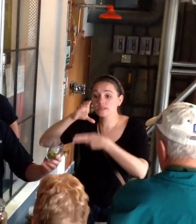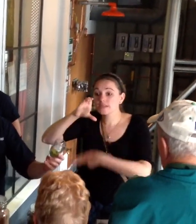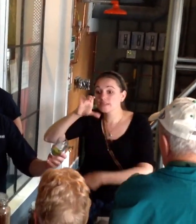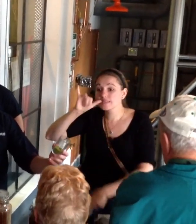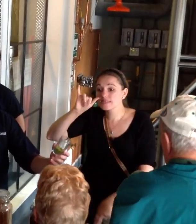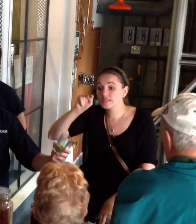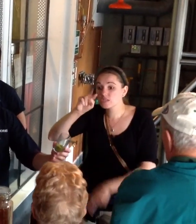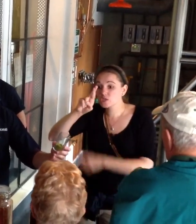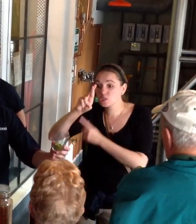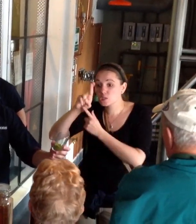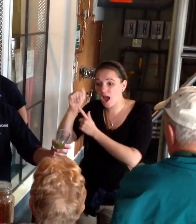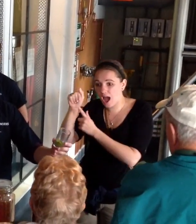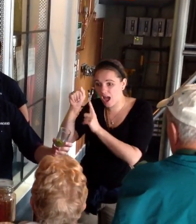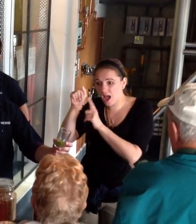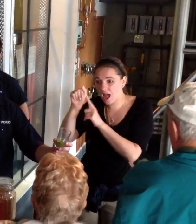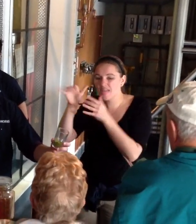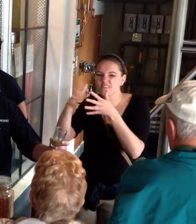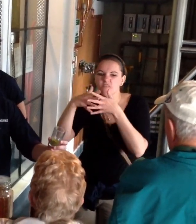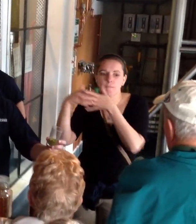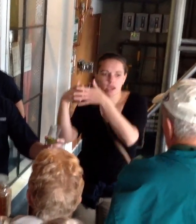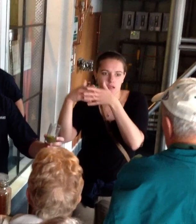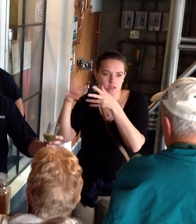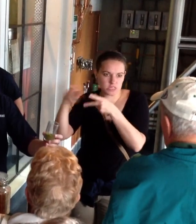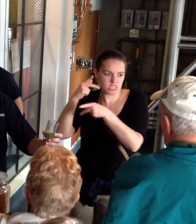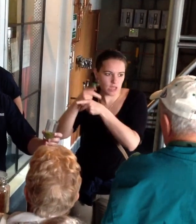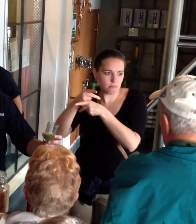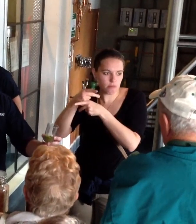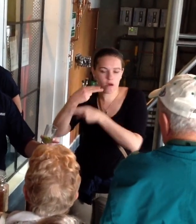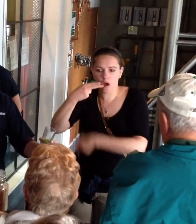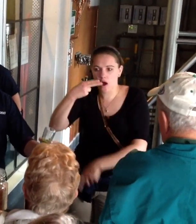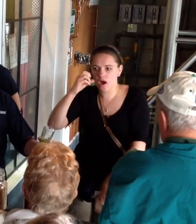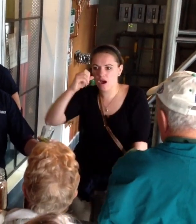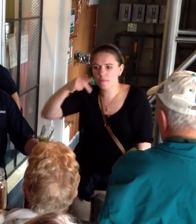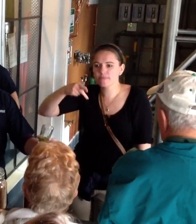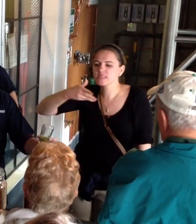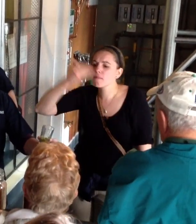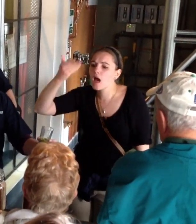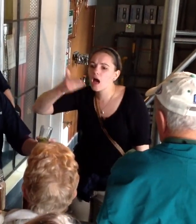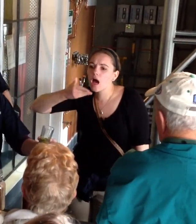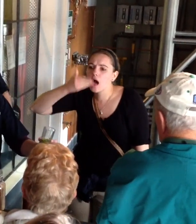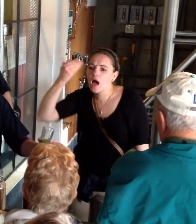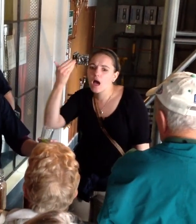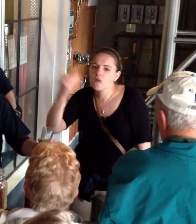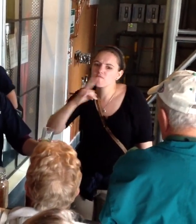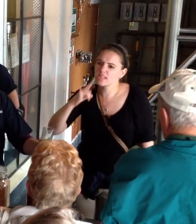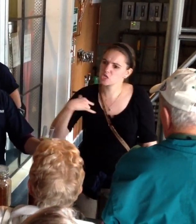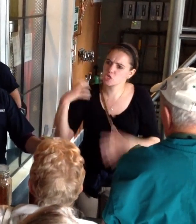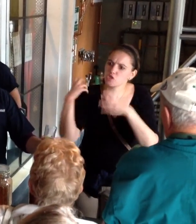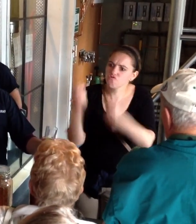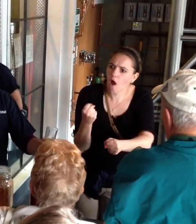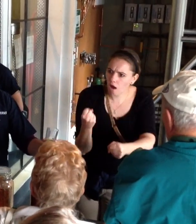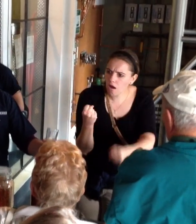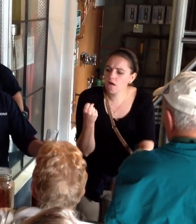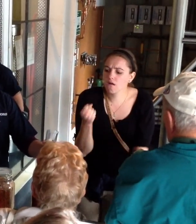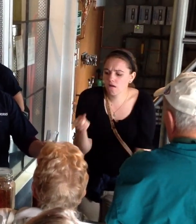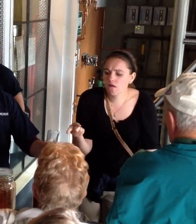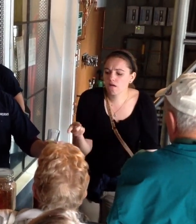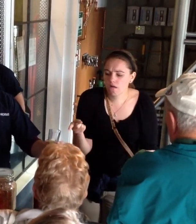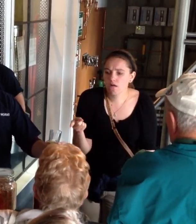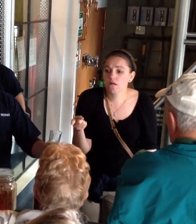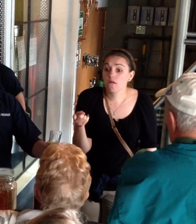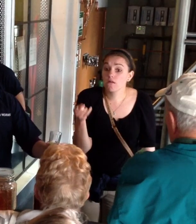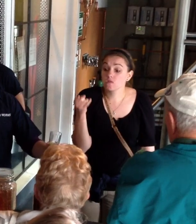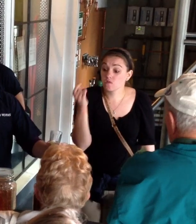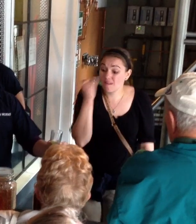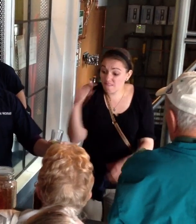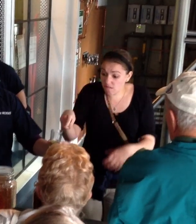a American variety. They're very aromatic, very pungent. So they make your